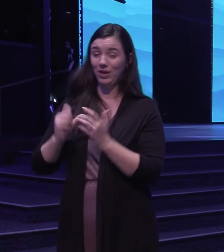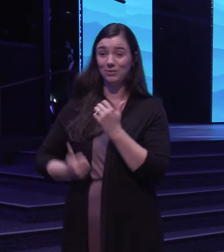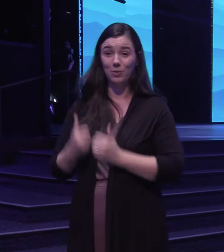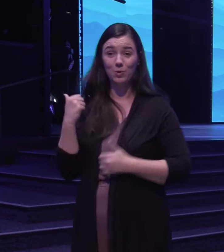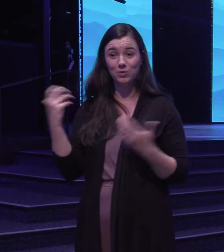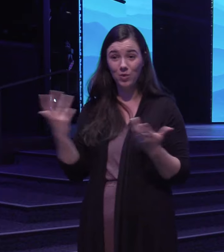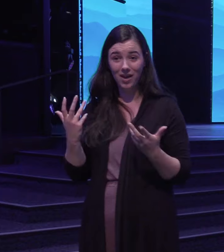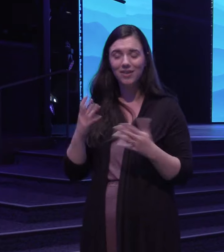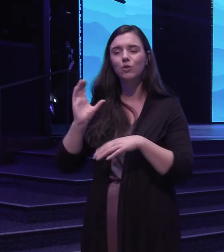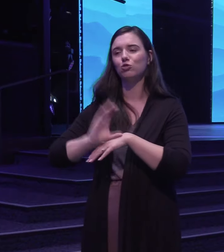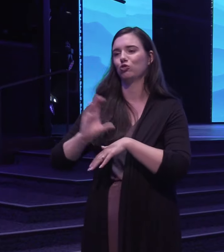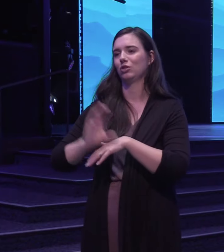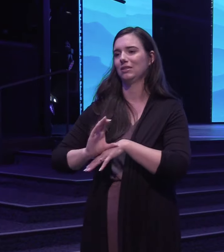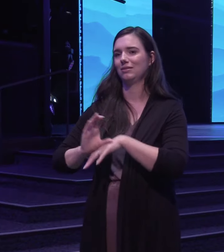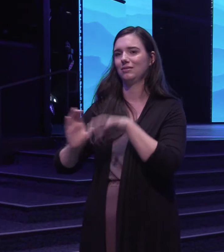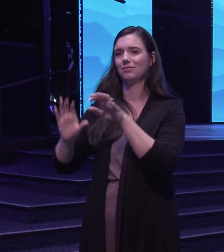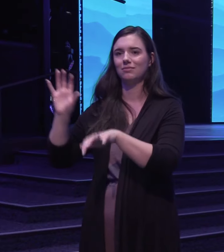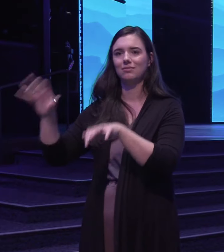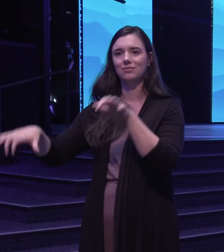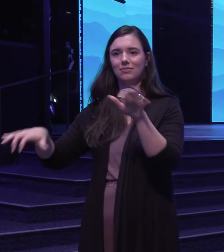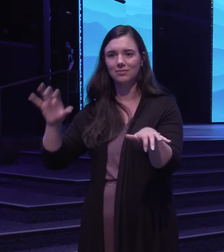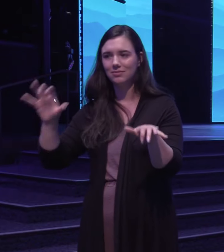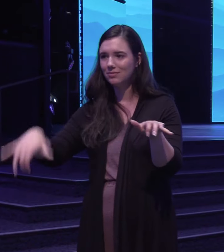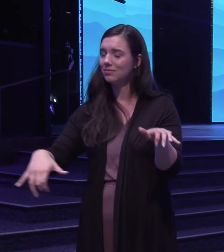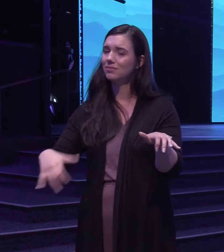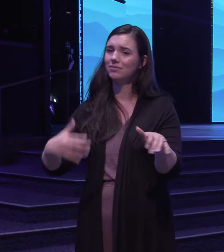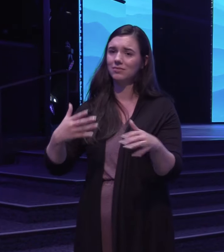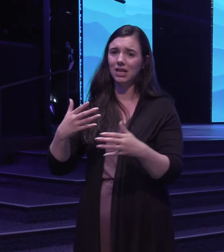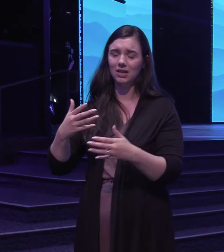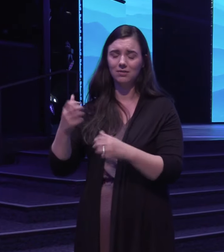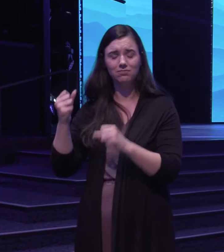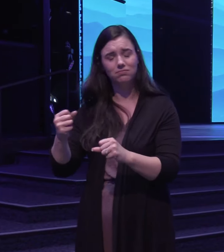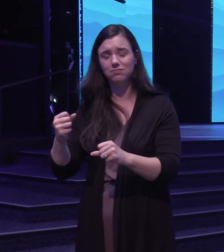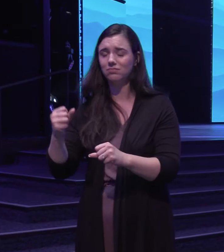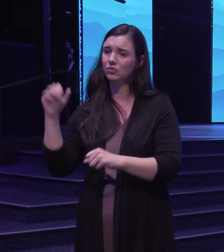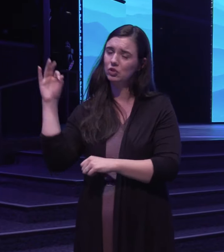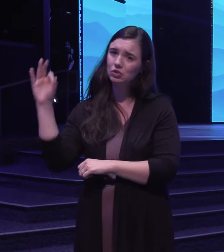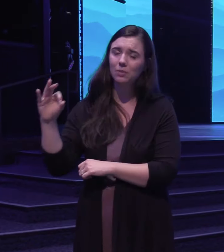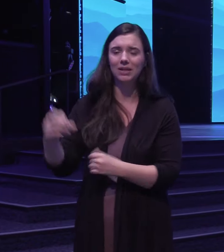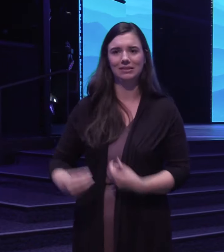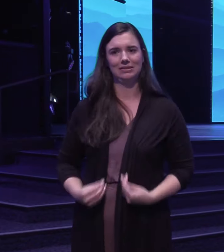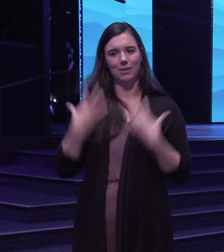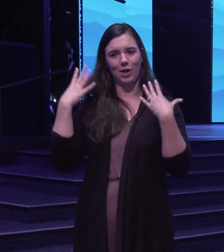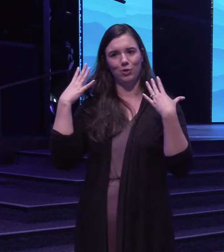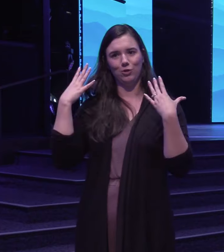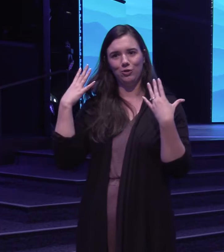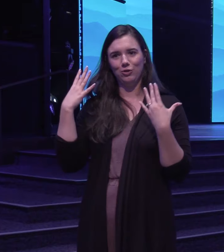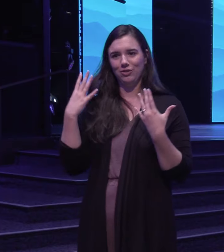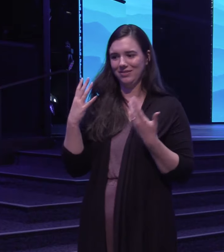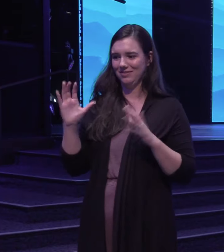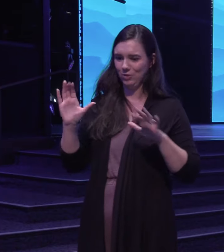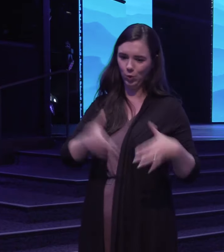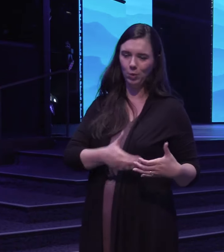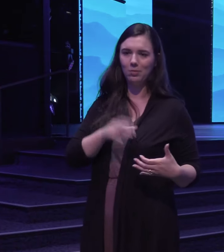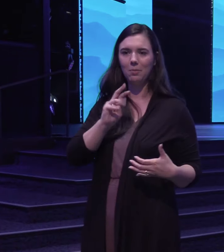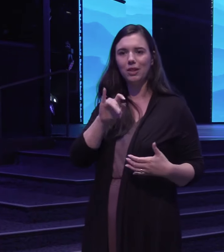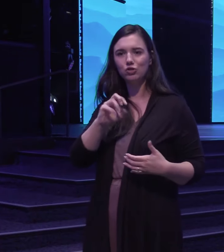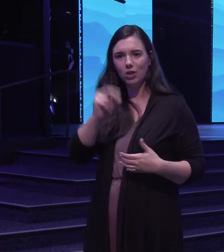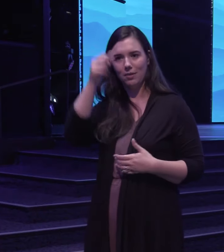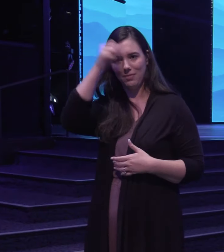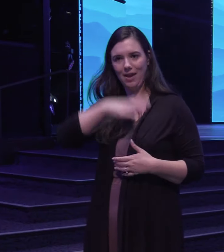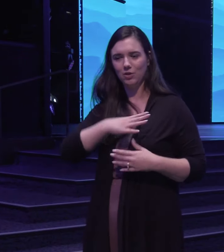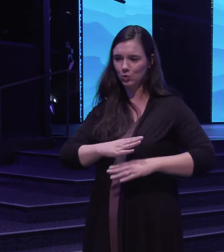most were the churches, the fiery sermons that he heard from the churches that inspired a ragtag bunch of militiamen